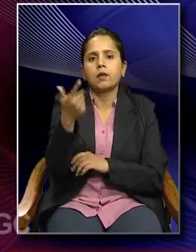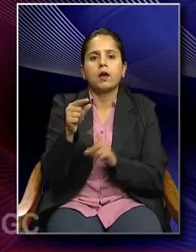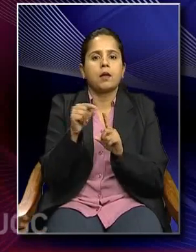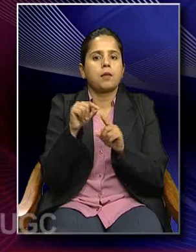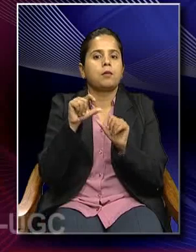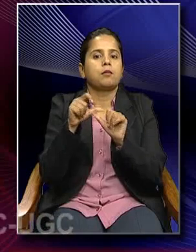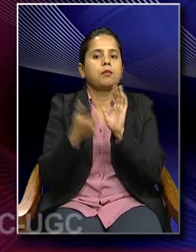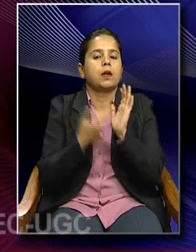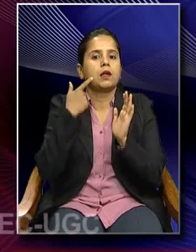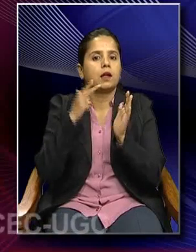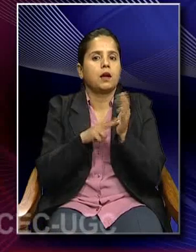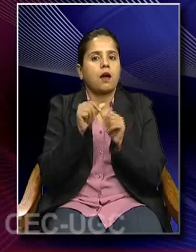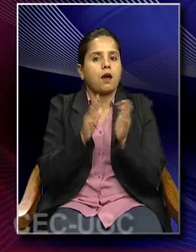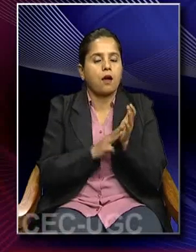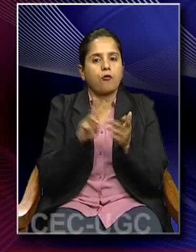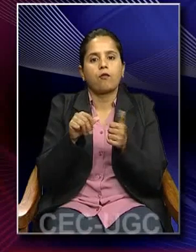Parinamvad.